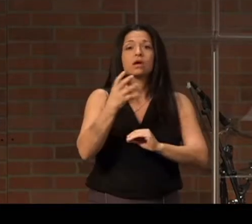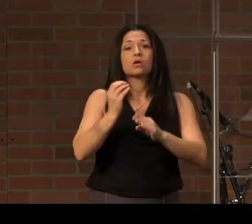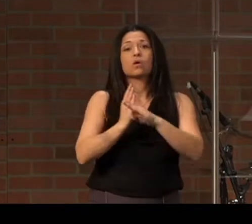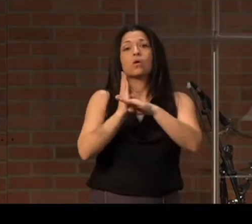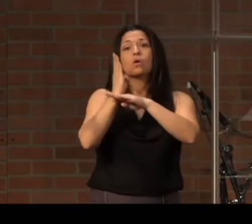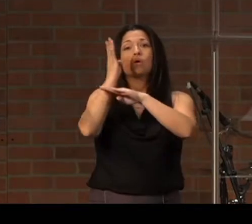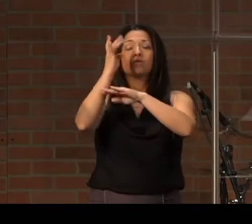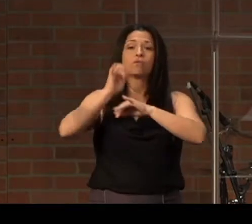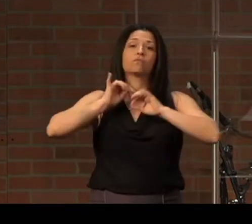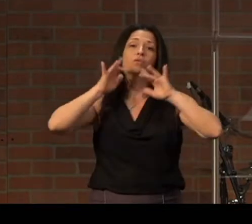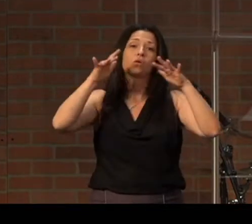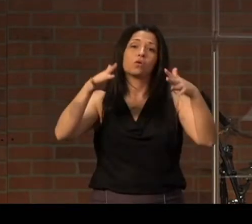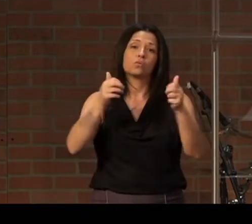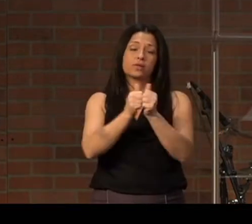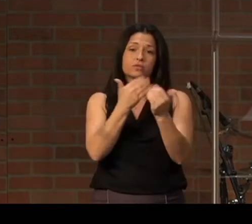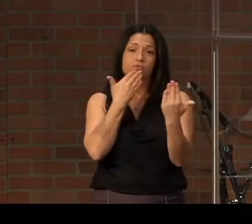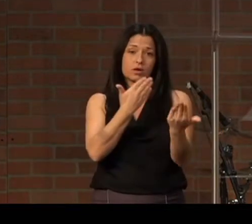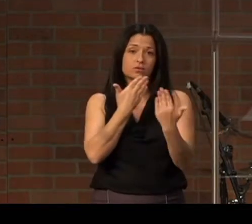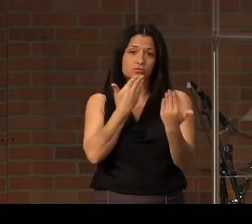gratitude.